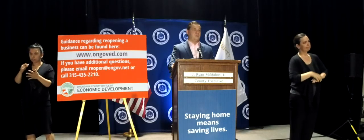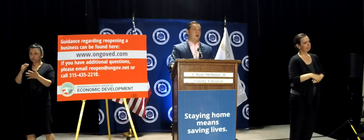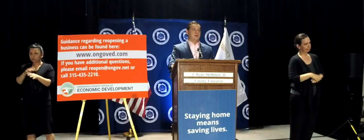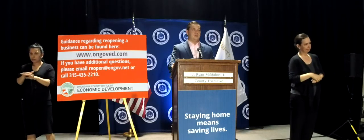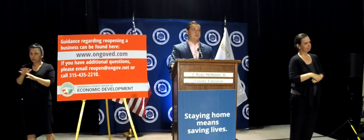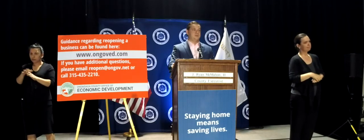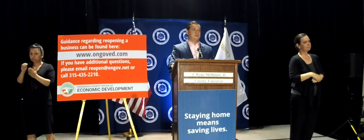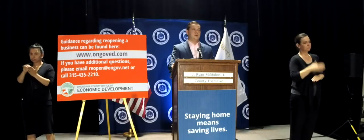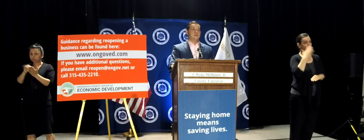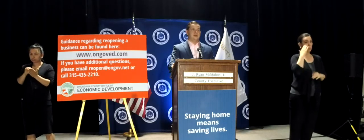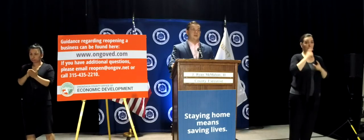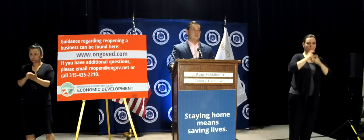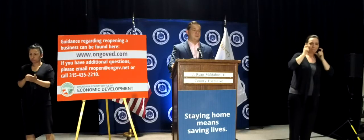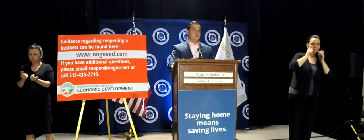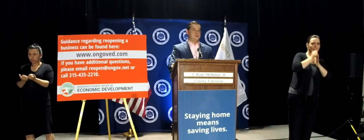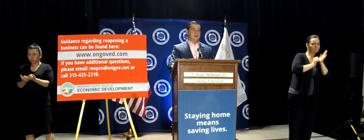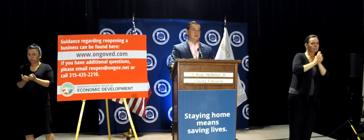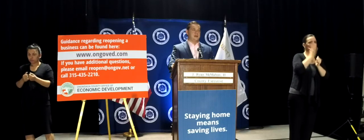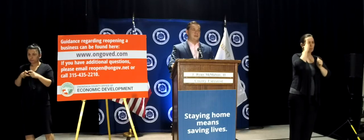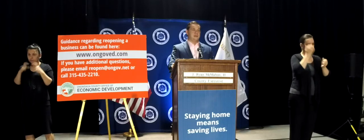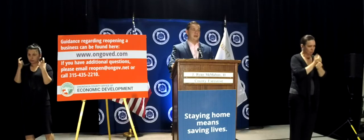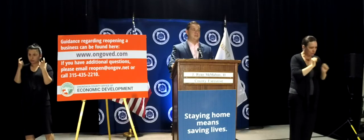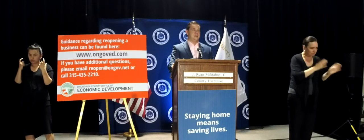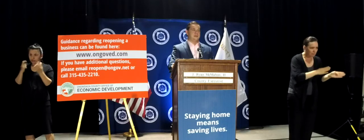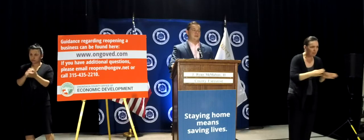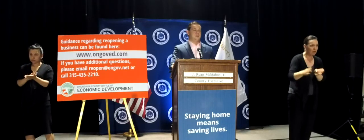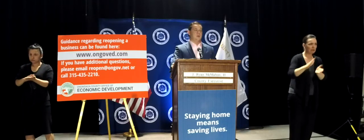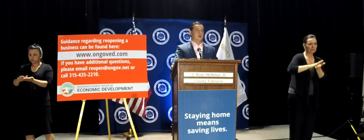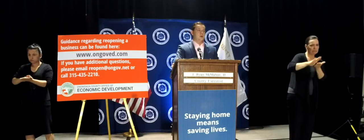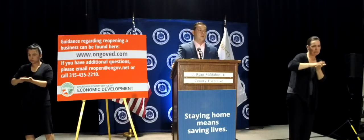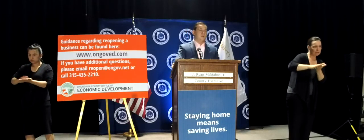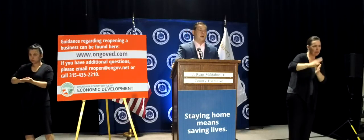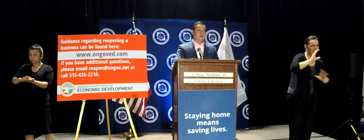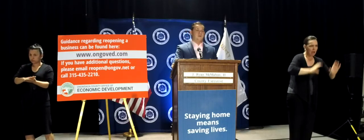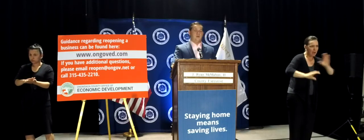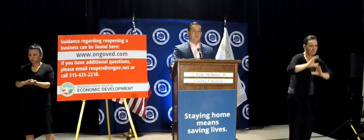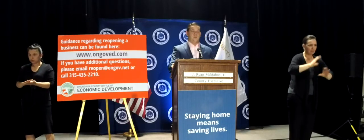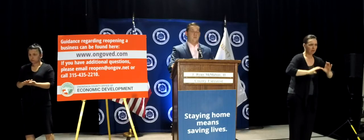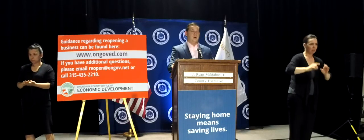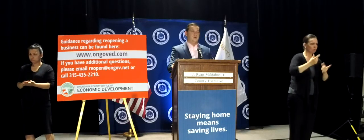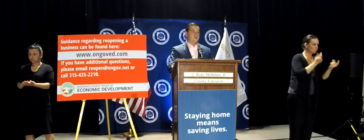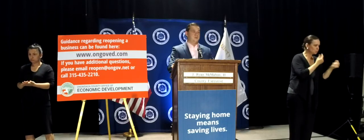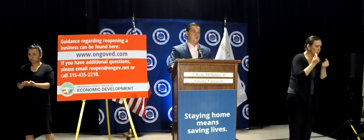Masks are going to be part of this. Sanitizing, hand sanitizer being readily